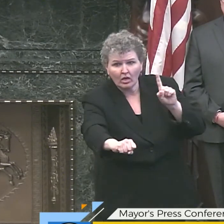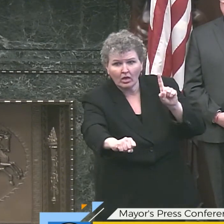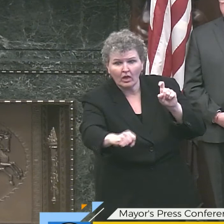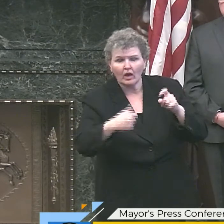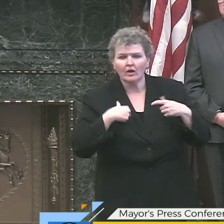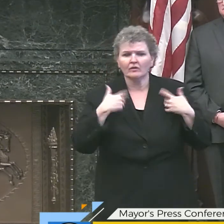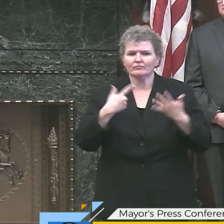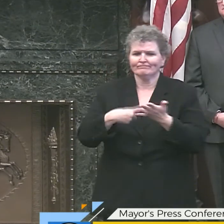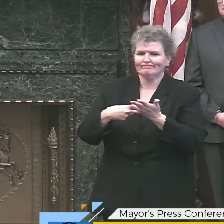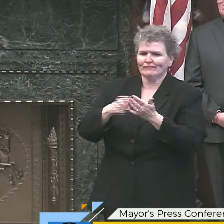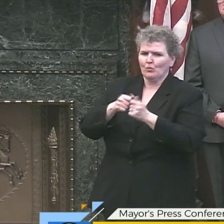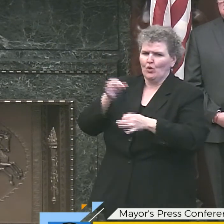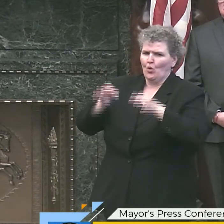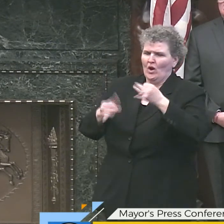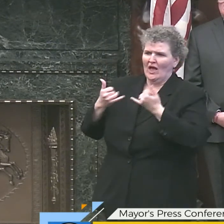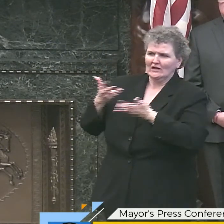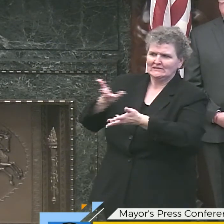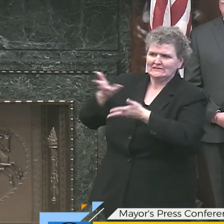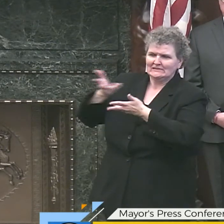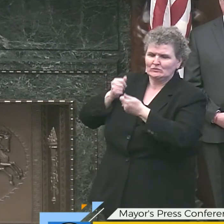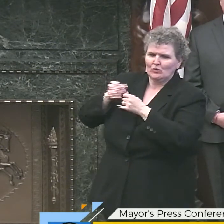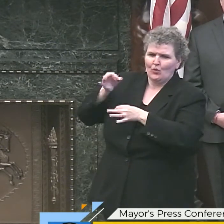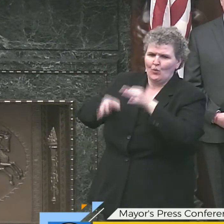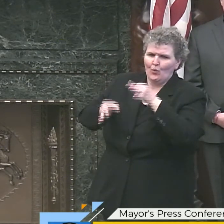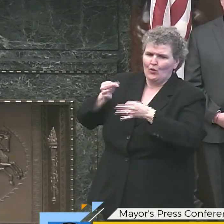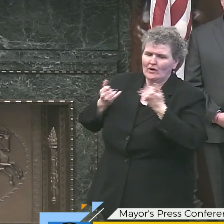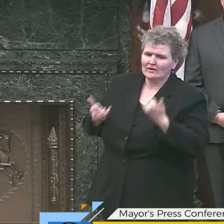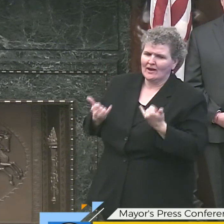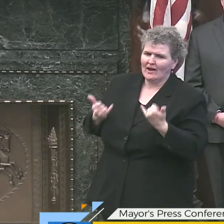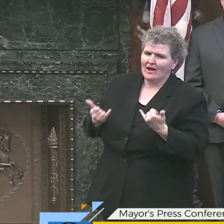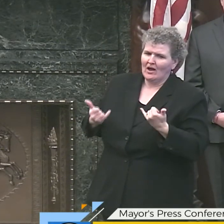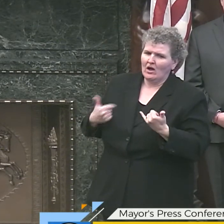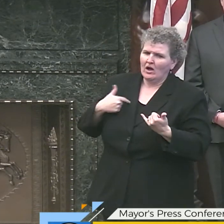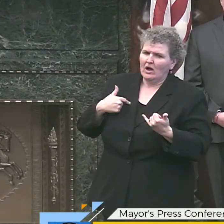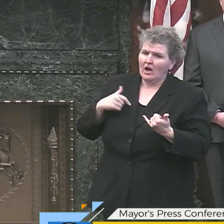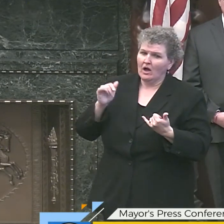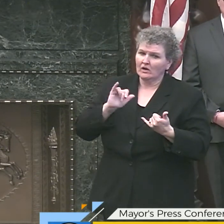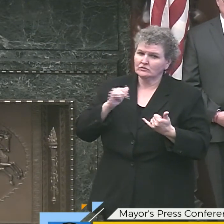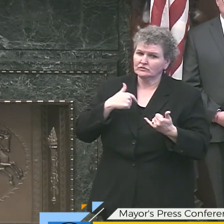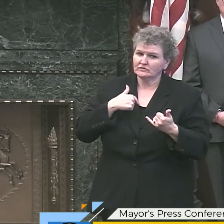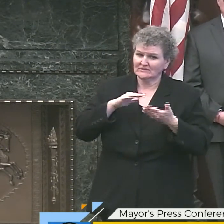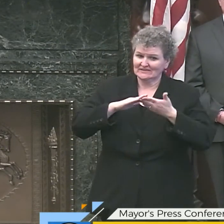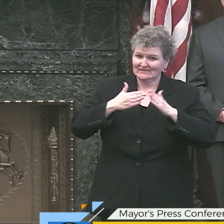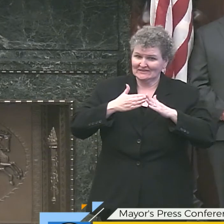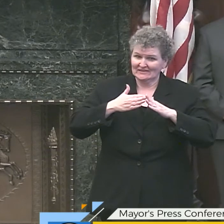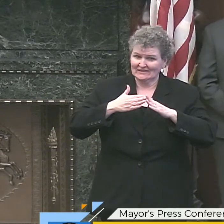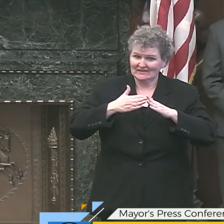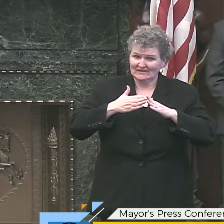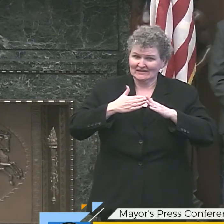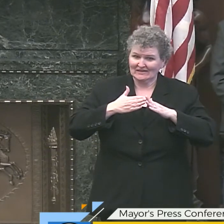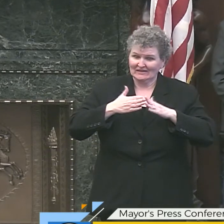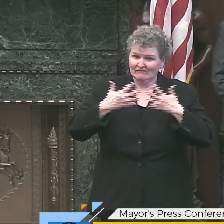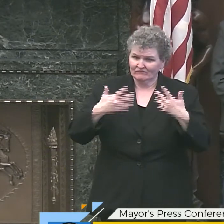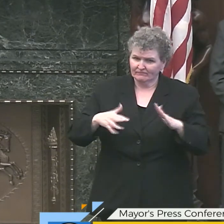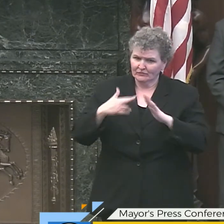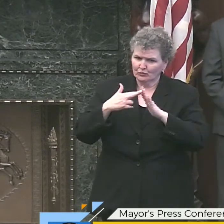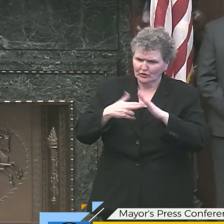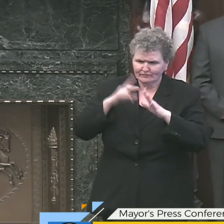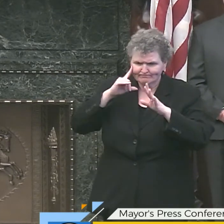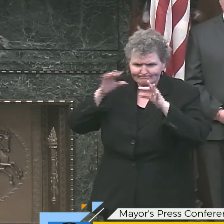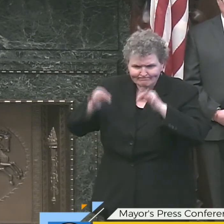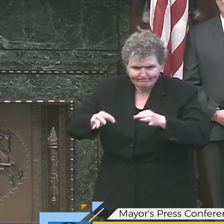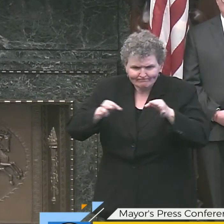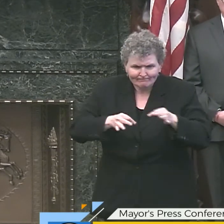be going forward. We are also finalizing the city's posture. I think once the city makes an announcement, the courts